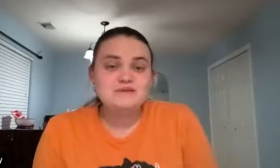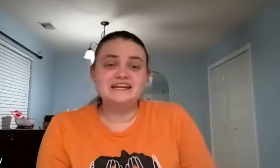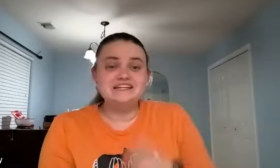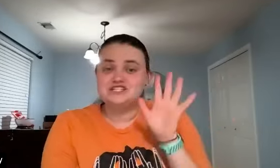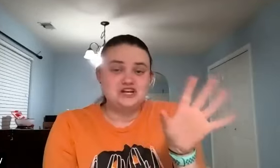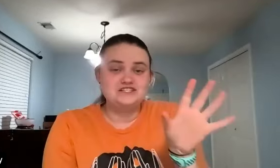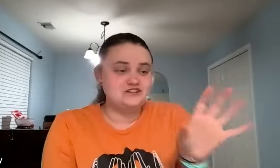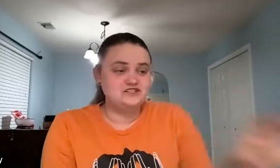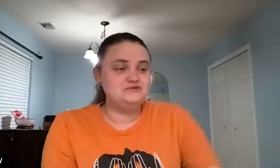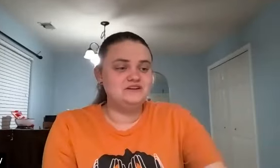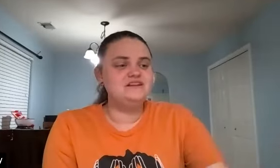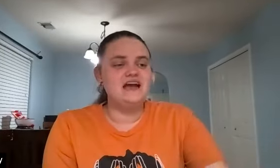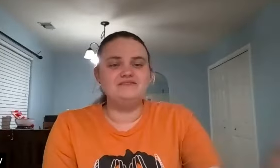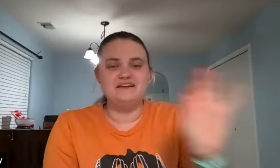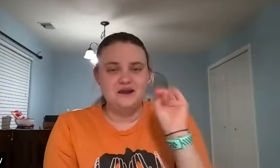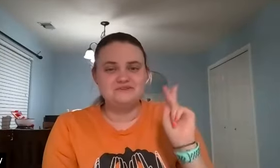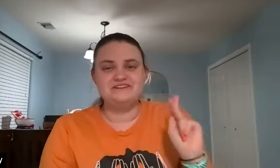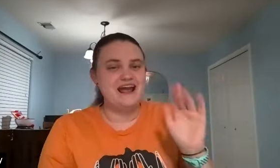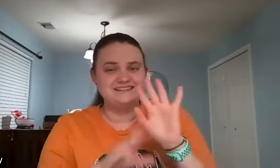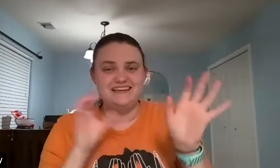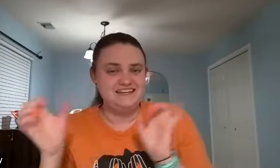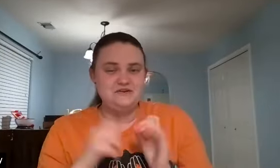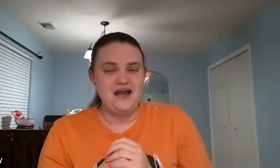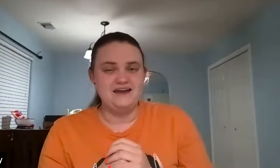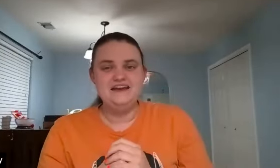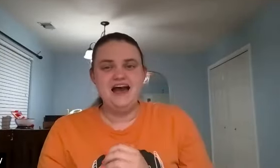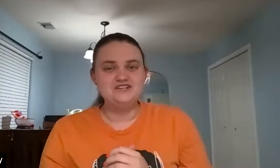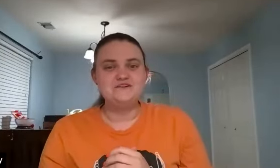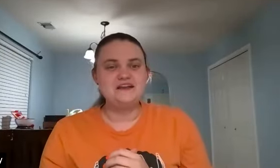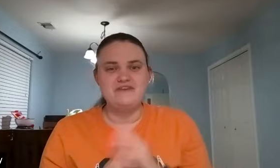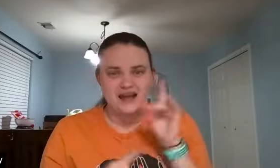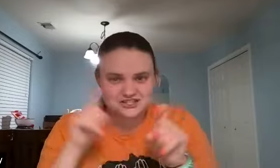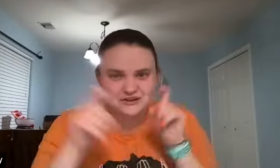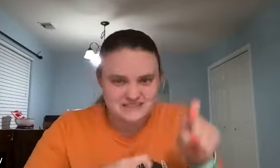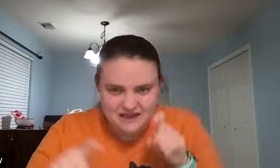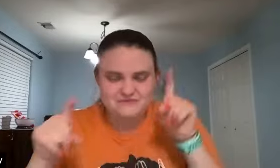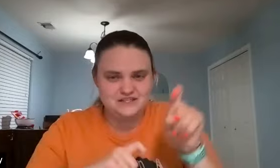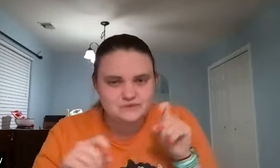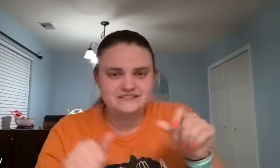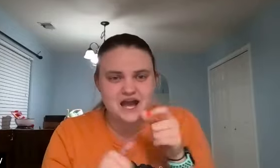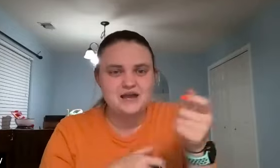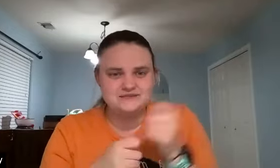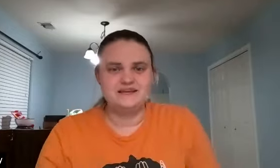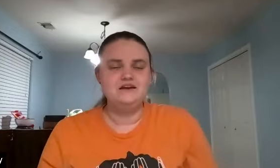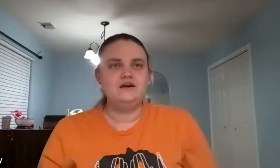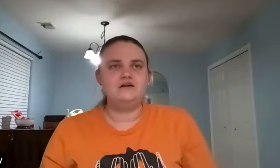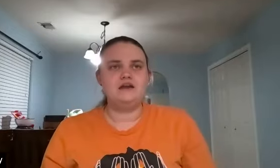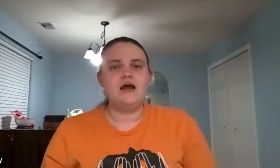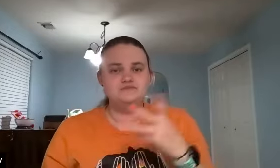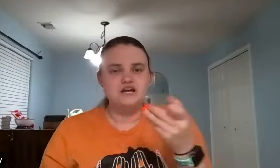it is just y'all, so you literally have like the opportunity to ask any you had. I just feel like I've asked you guys like so many times. I'm like, okay, I'm done